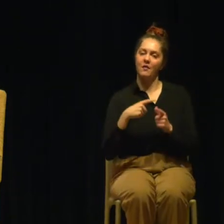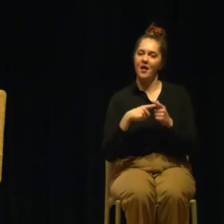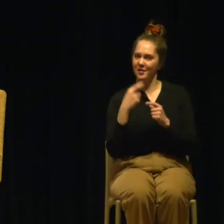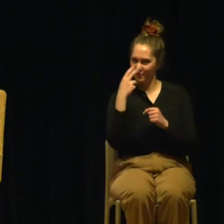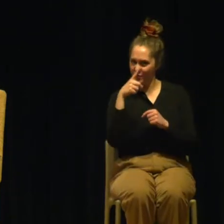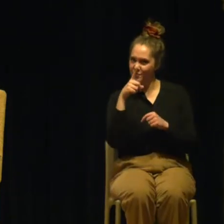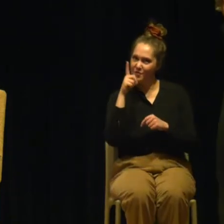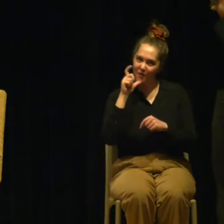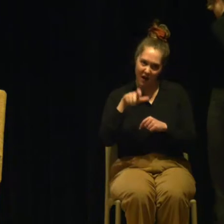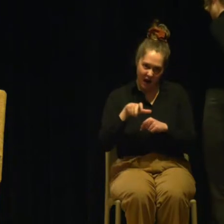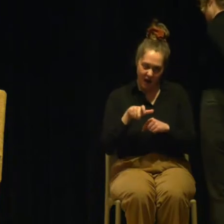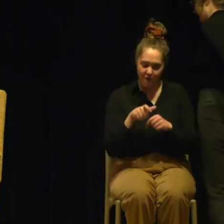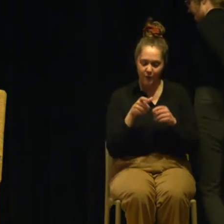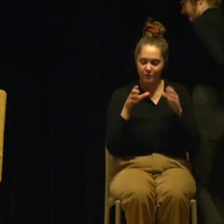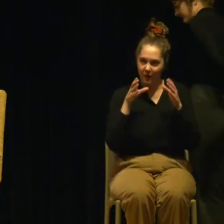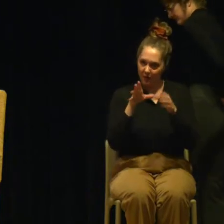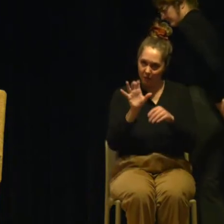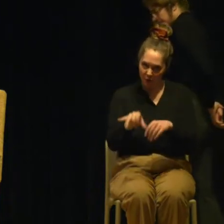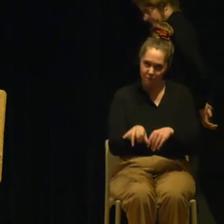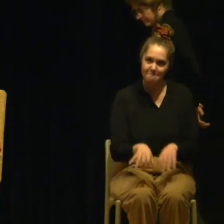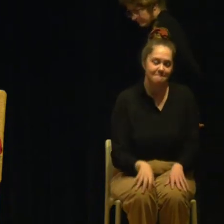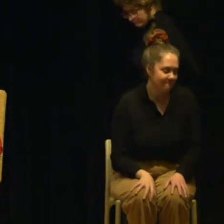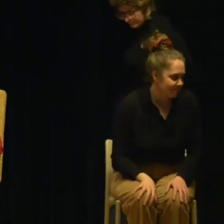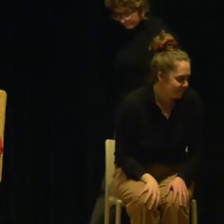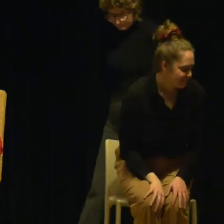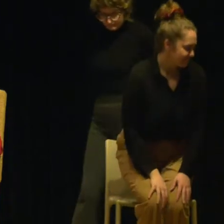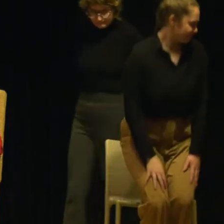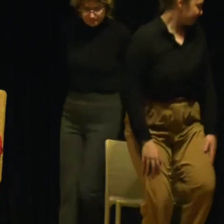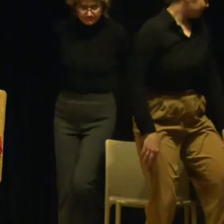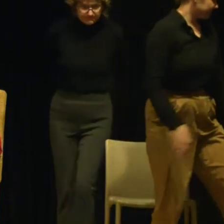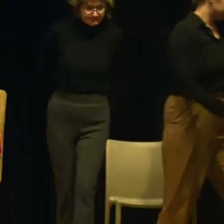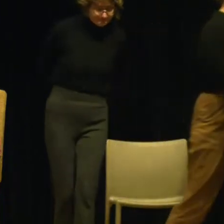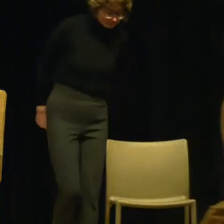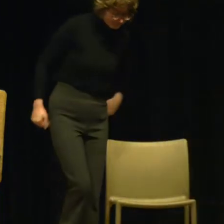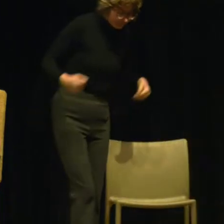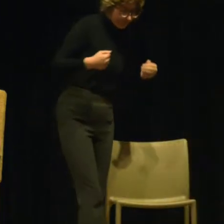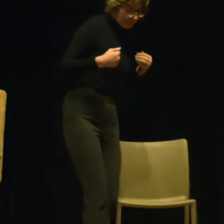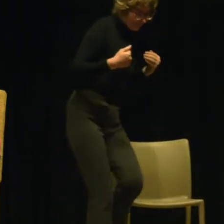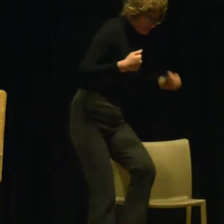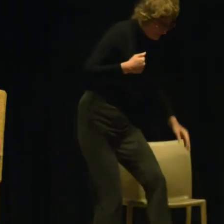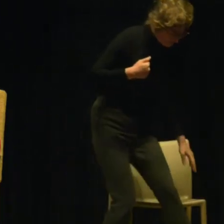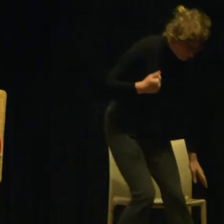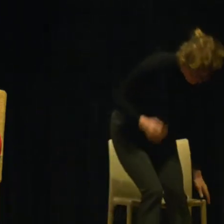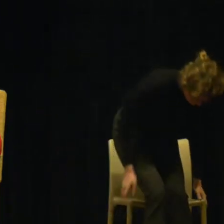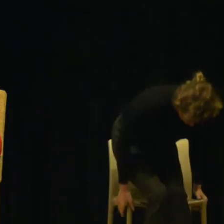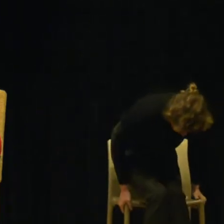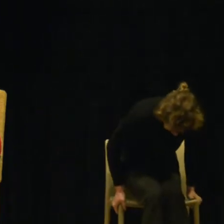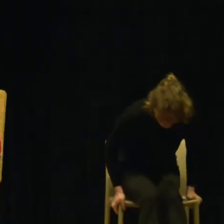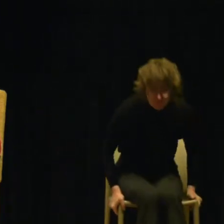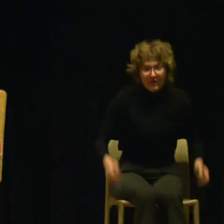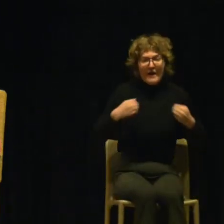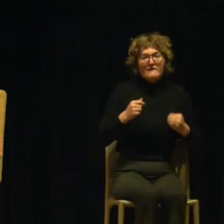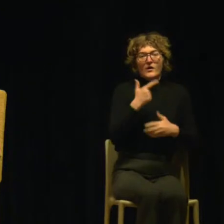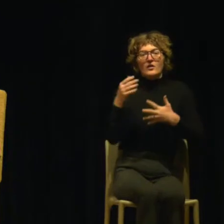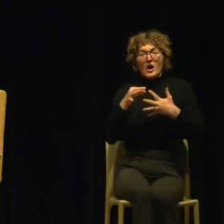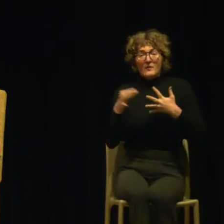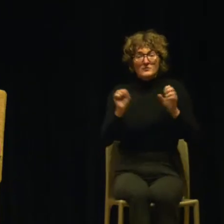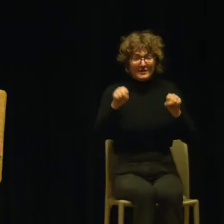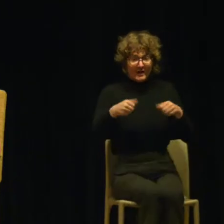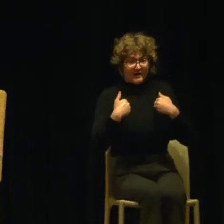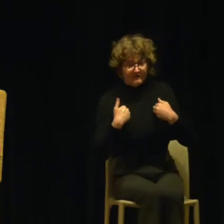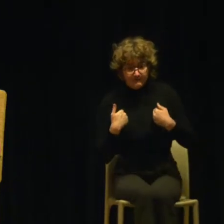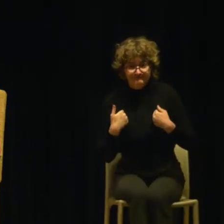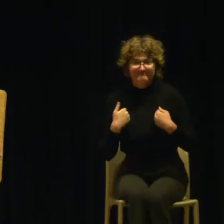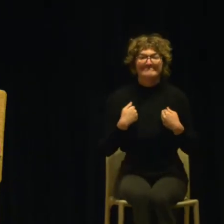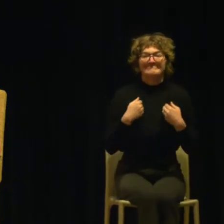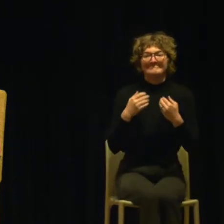you don't have to go down that road. There is another path. There is another path. Well, let me just ask this question of the crowd to kind of set up